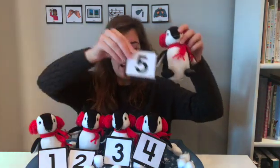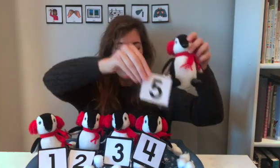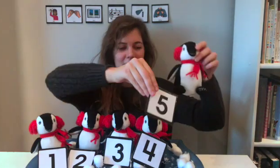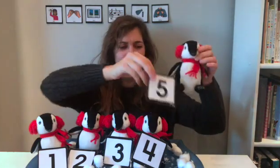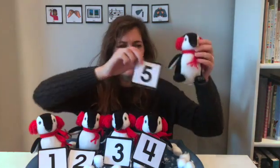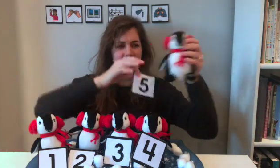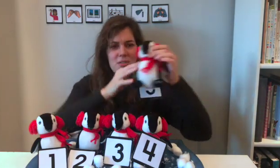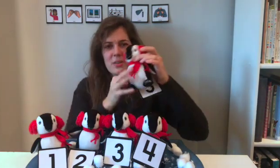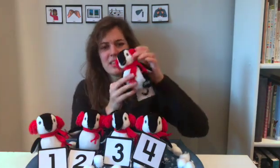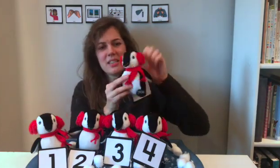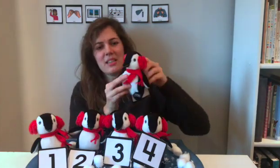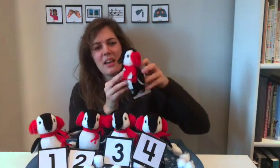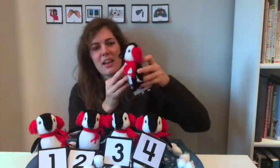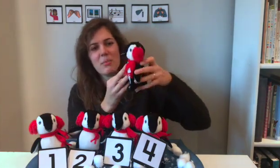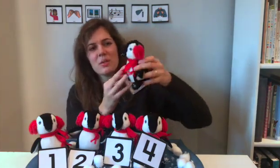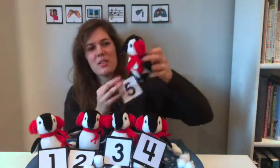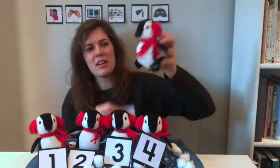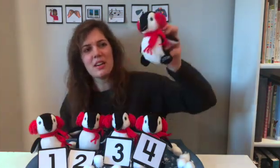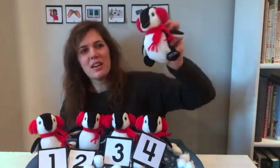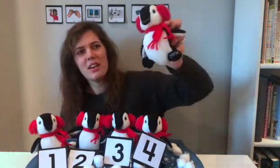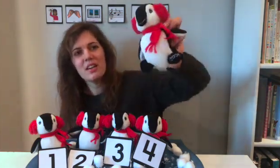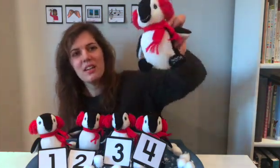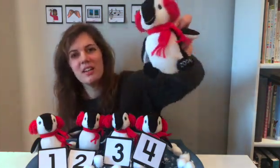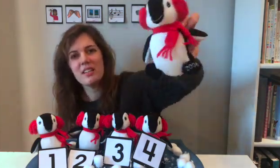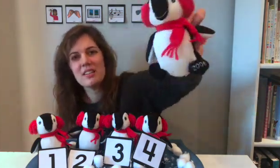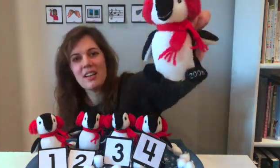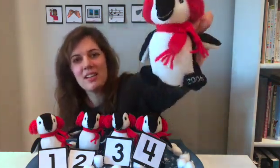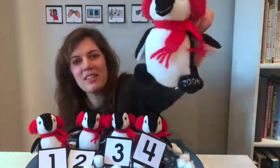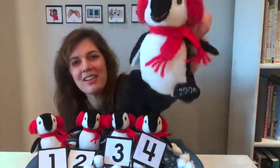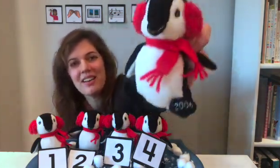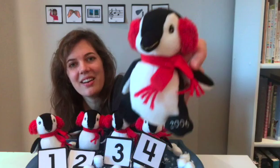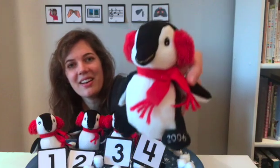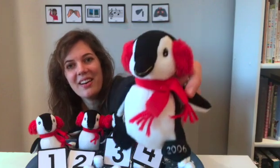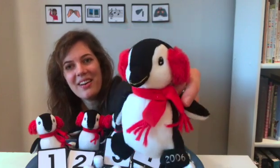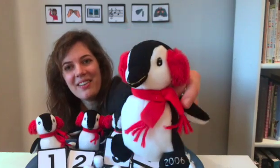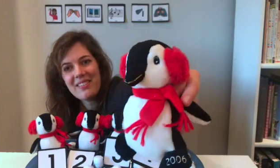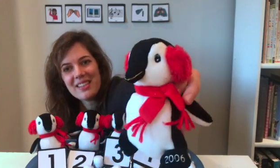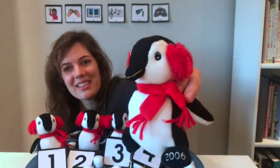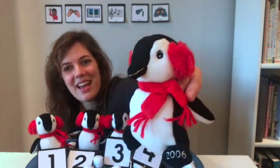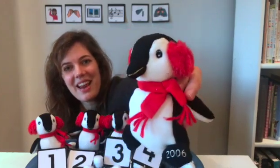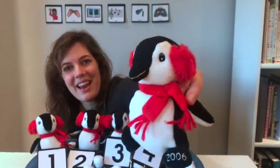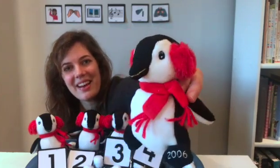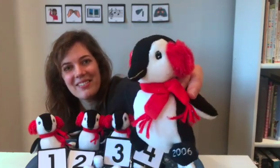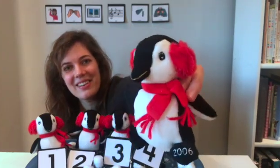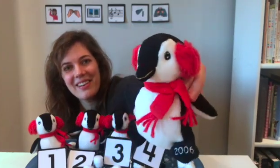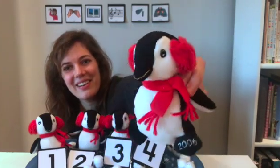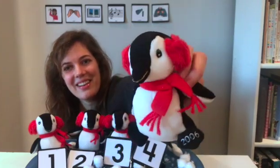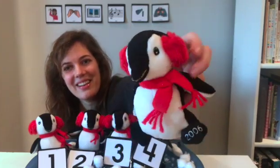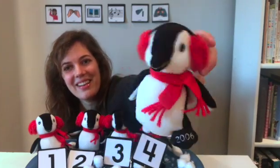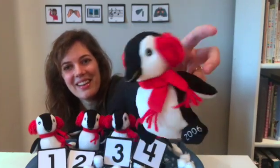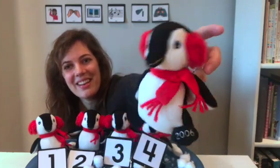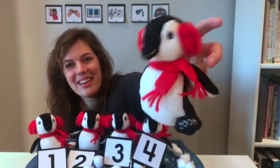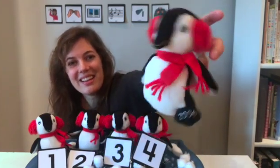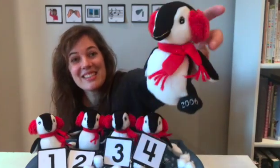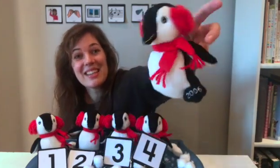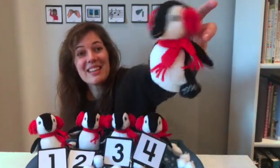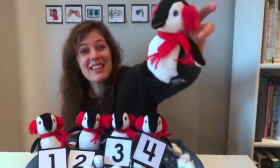five. Do you know what these little animals are? Let's take a look. What's that animal? It's a